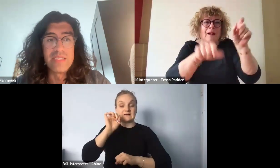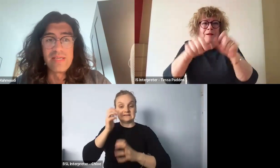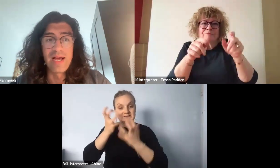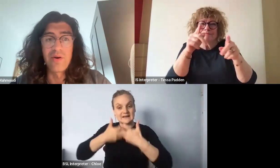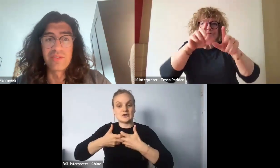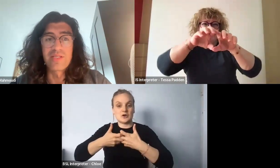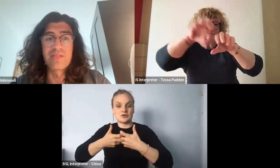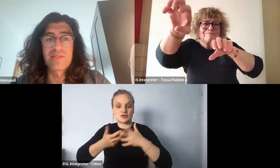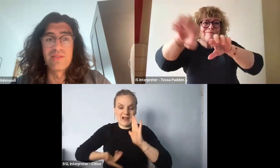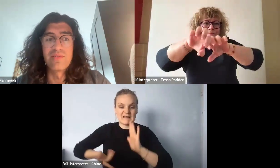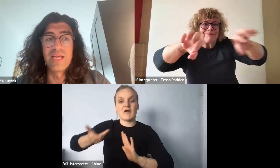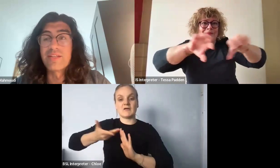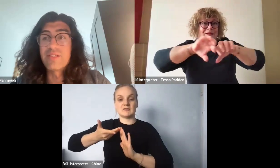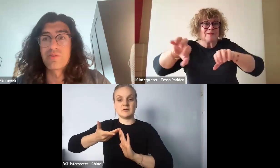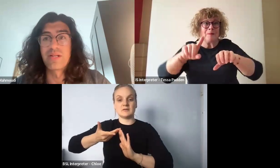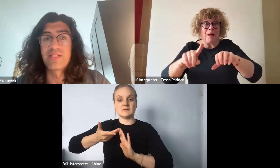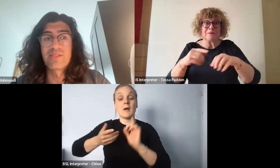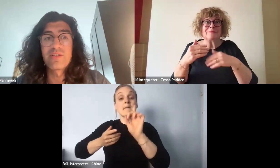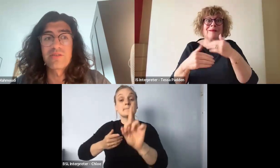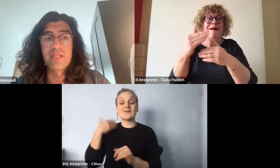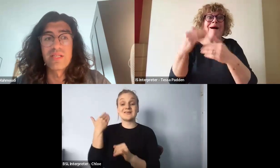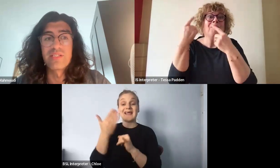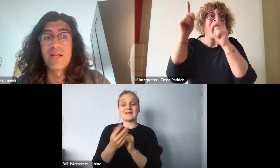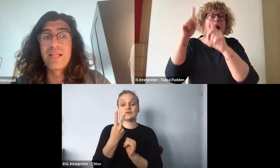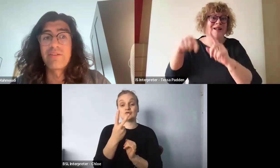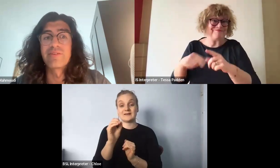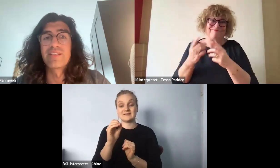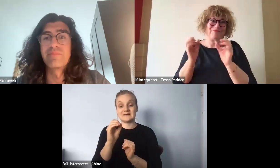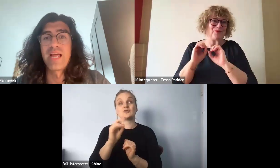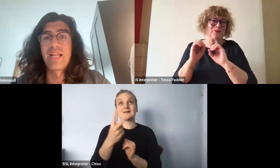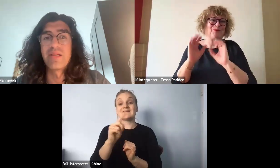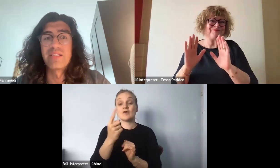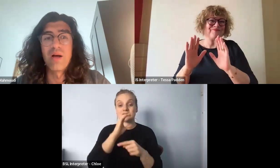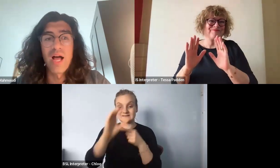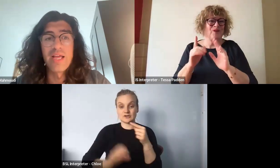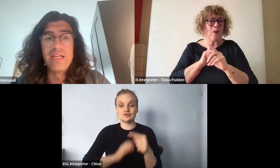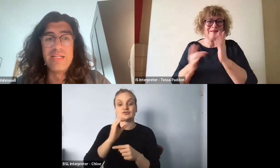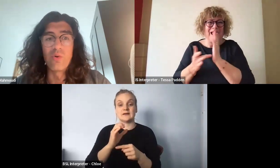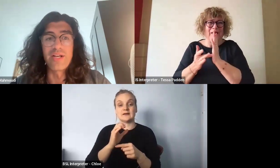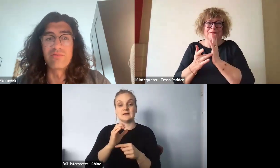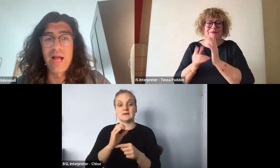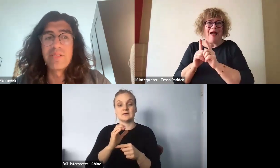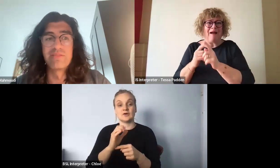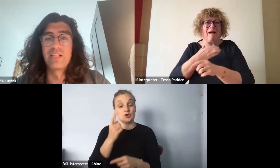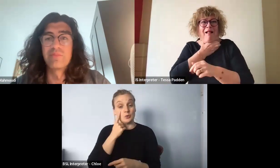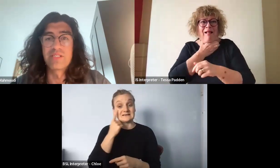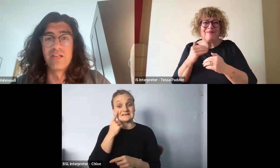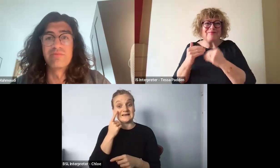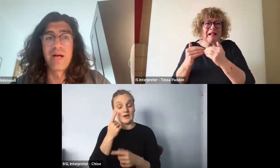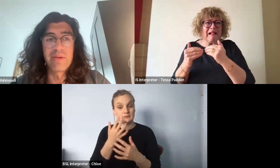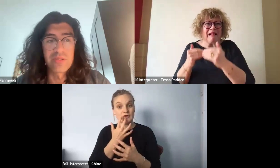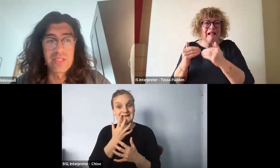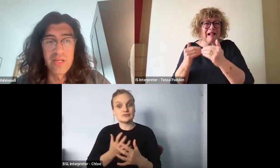time. However, since the end of the 20th century, Israeli efforts have been animated by quite a rapid